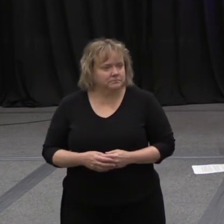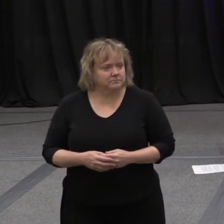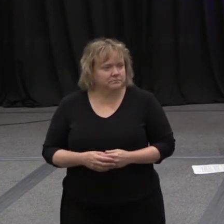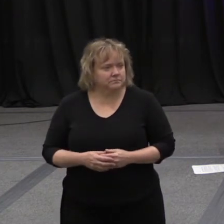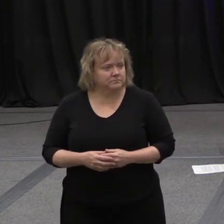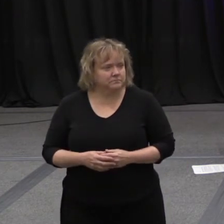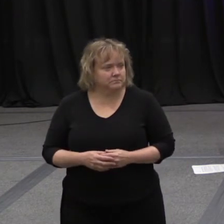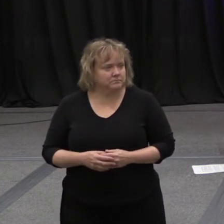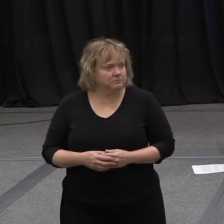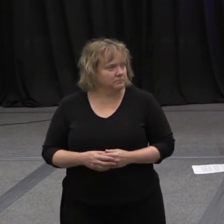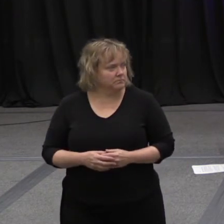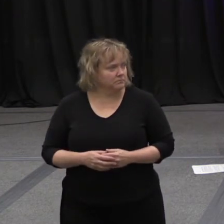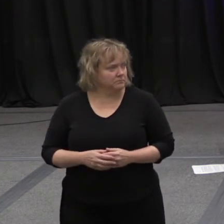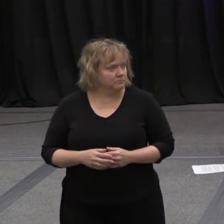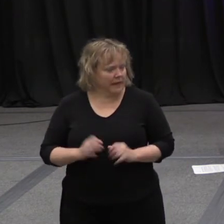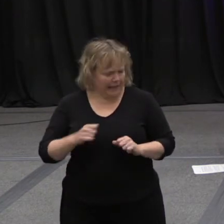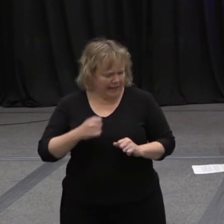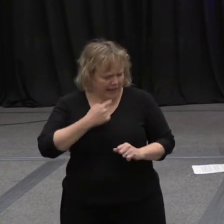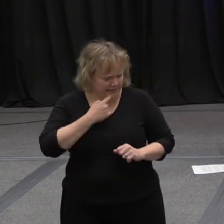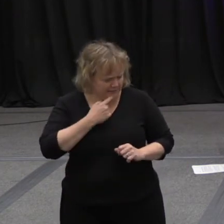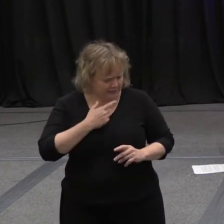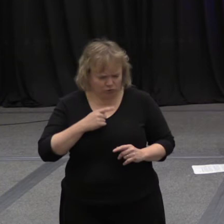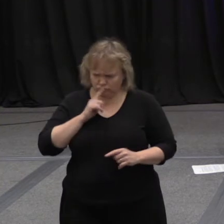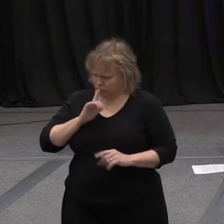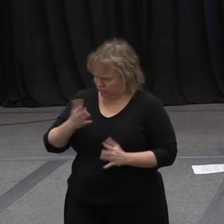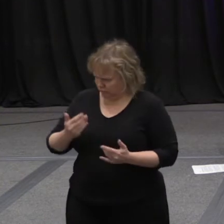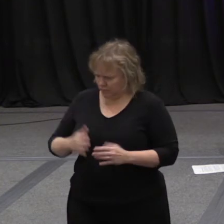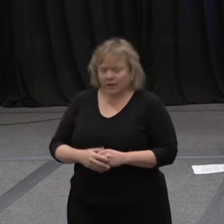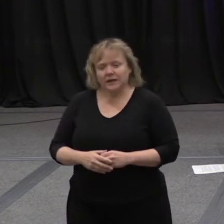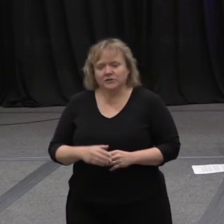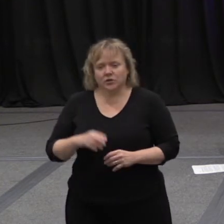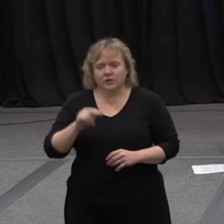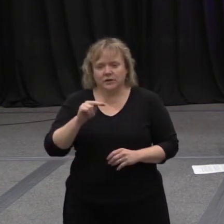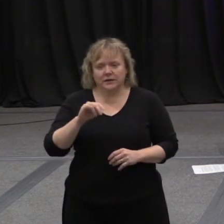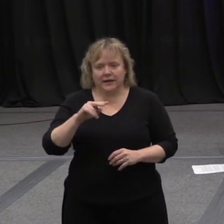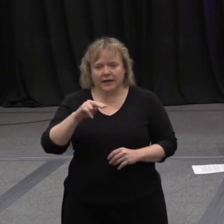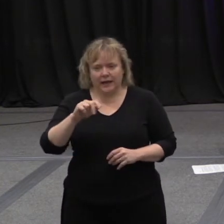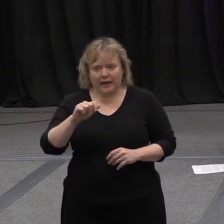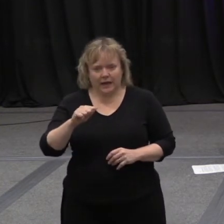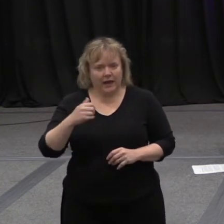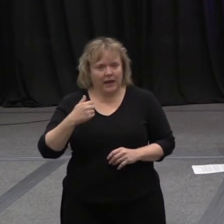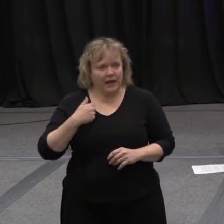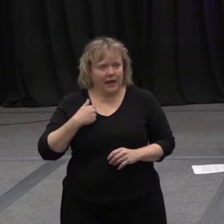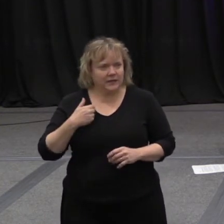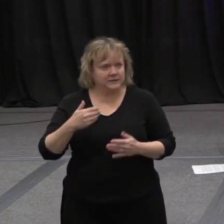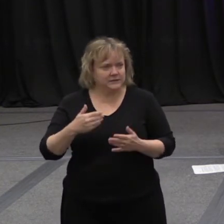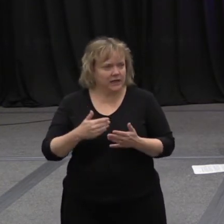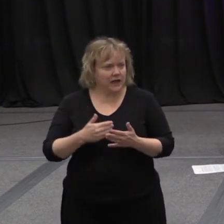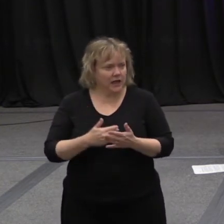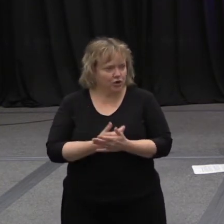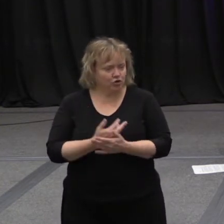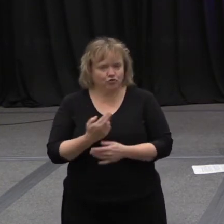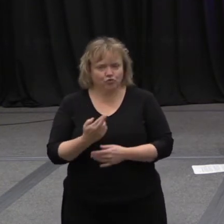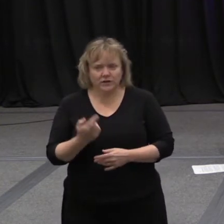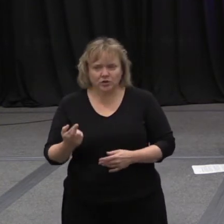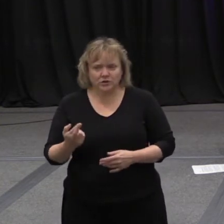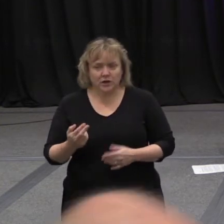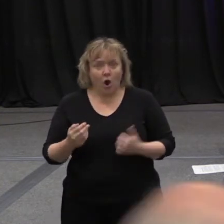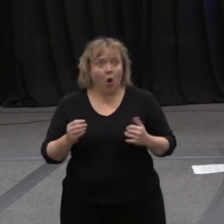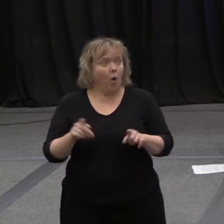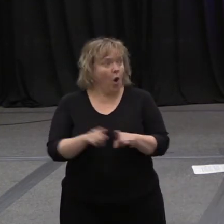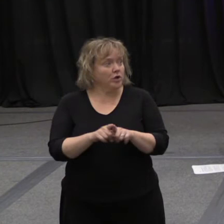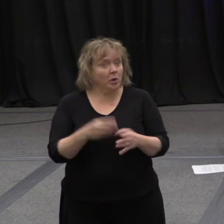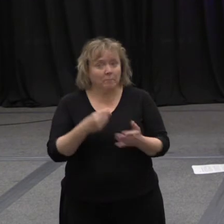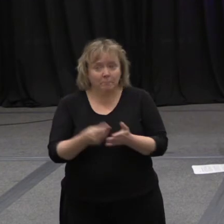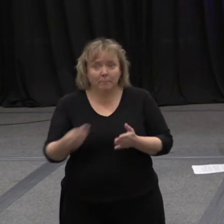So can I say where this comes from? Okay, so Nina has a new, speaking of resources we're going to plug. Oh, yeah, buy her book,